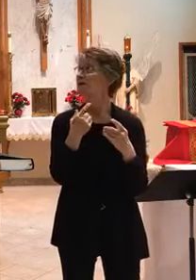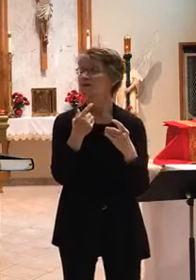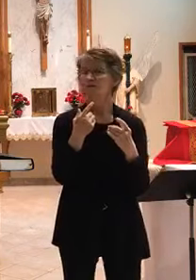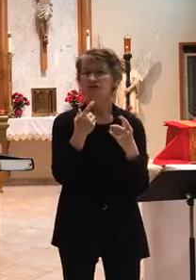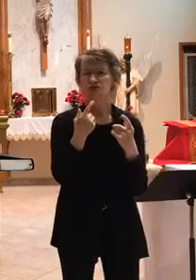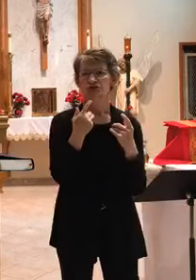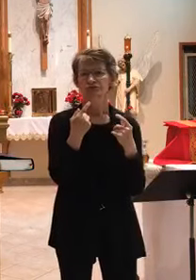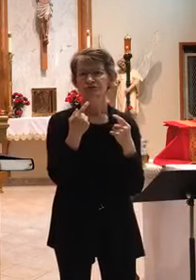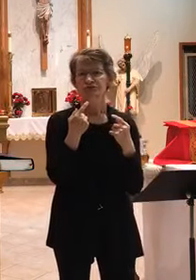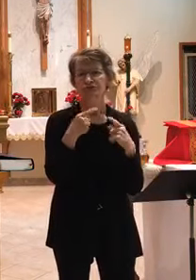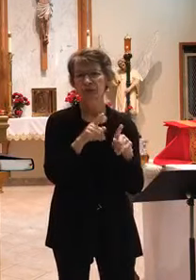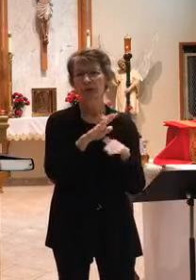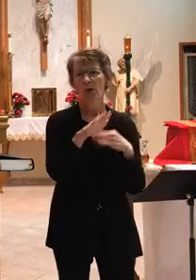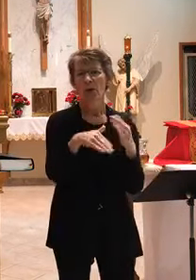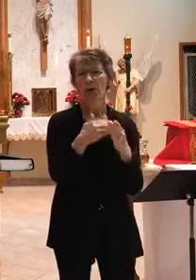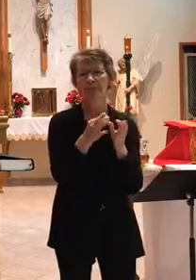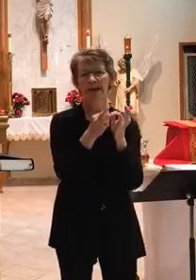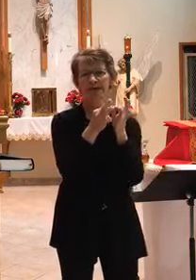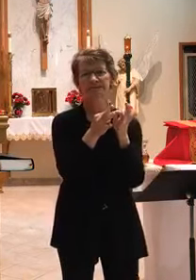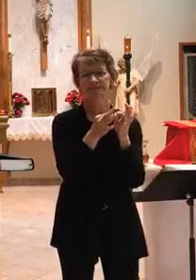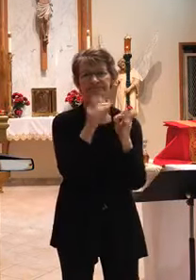this.